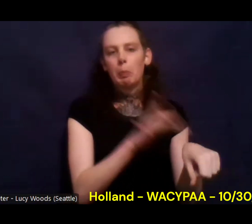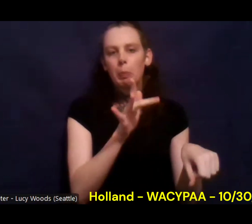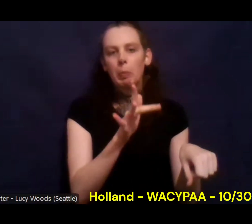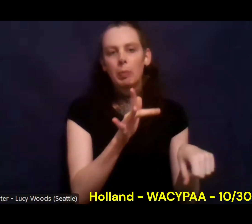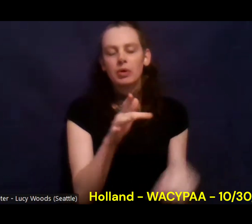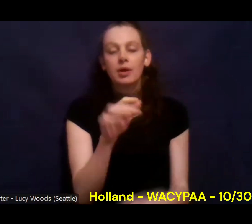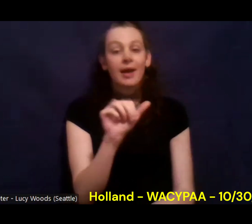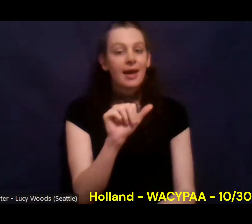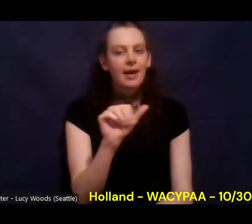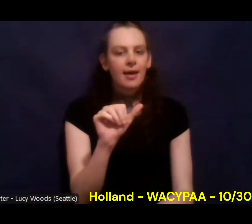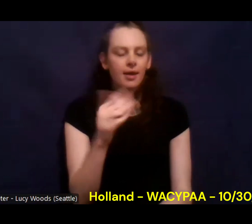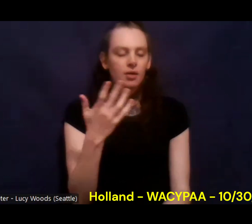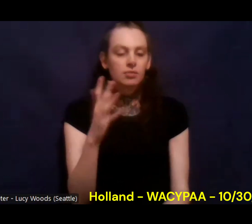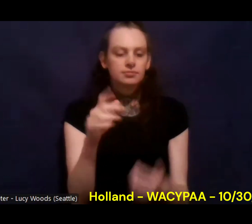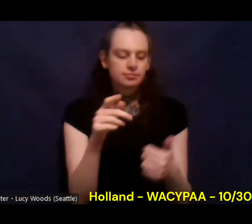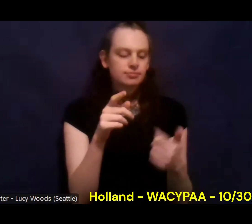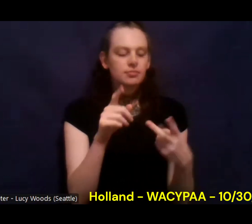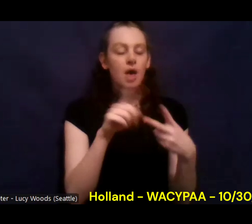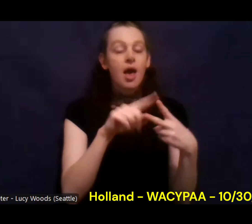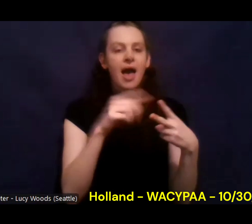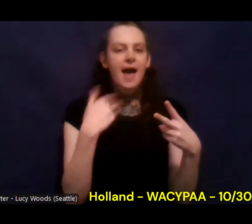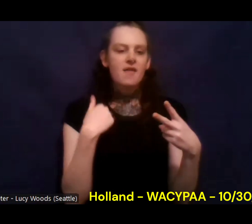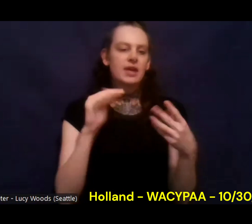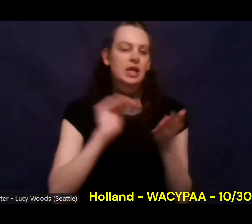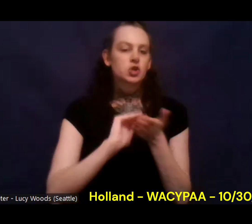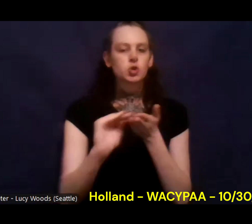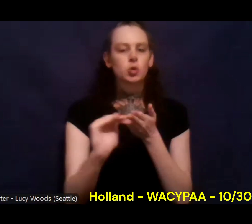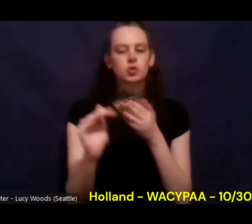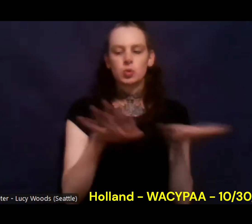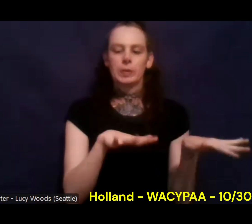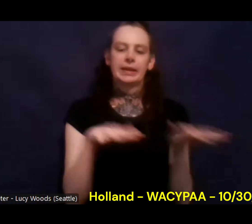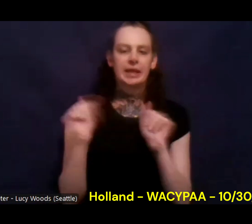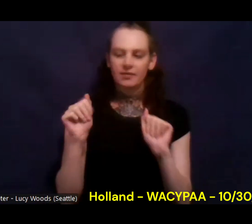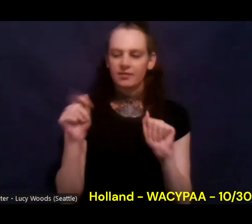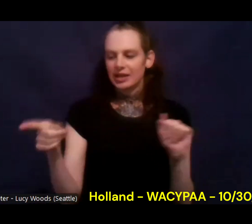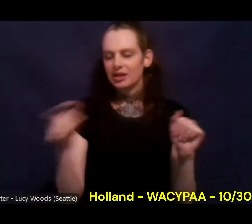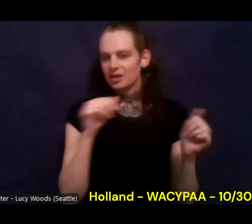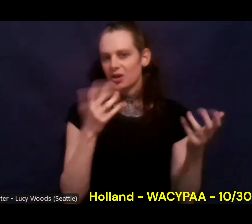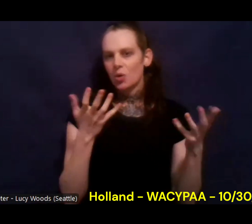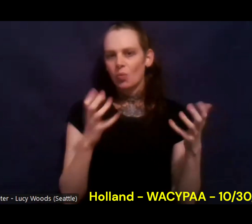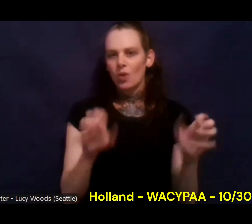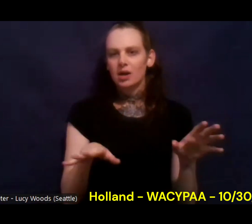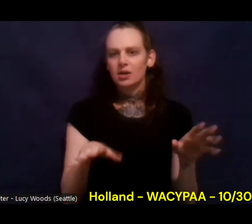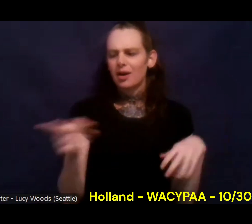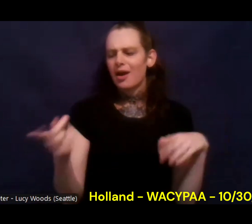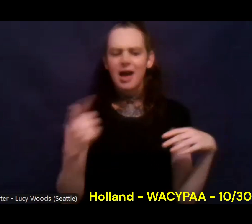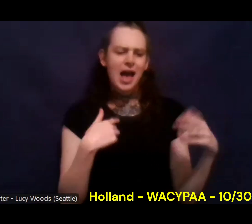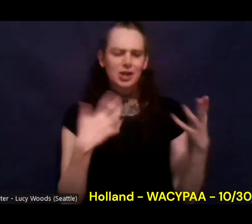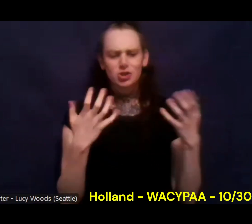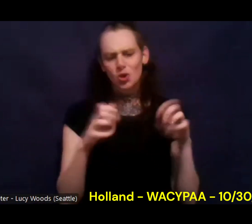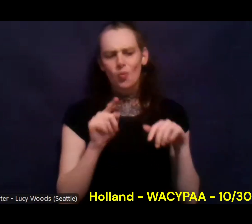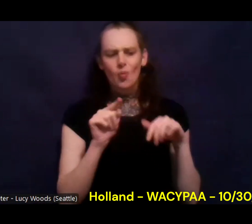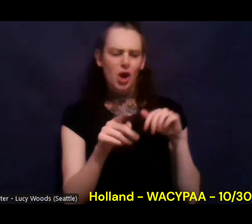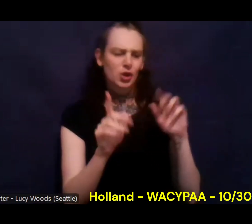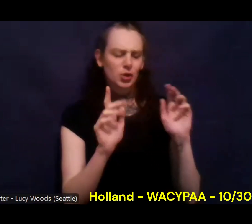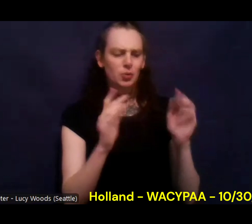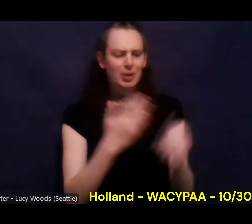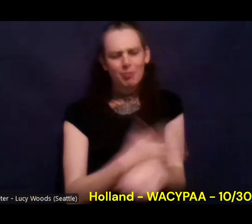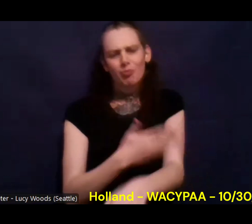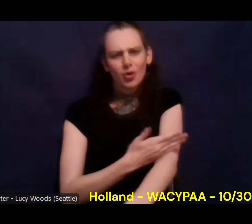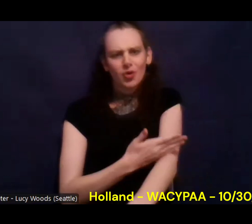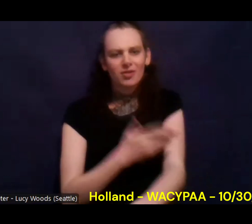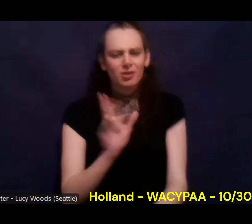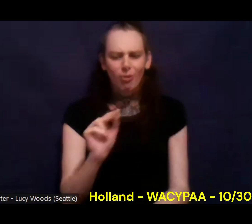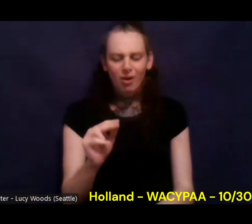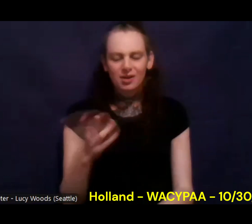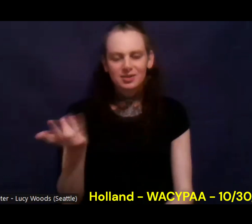excuse to get out of this situation I'm in, because like he's not gonna be the type of person who says like, oh, I don't want you to like get better.